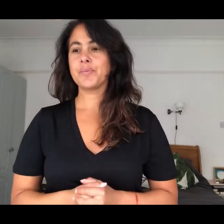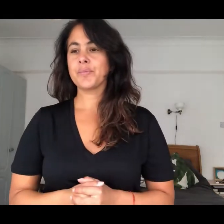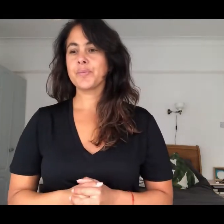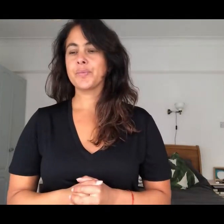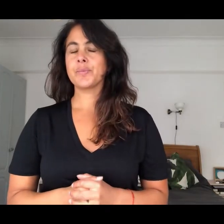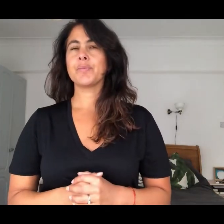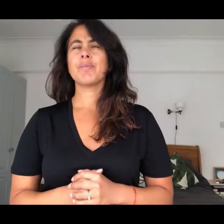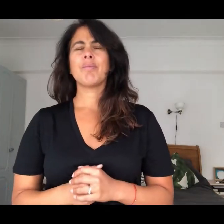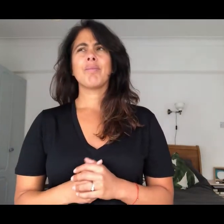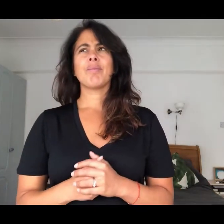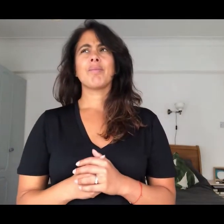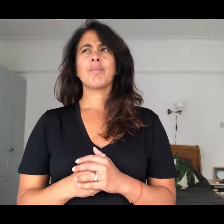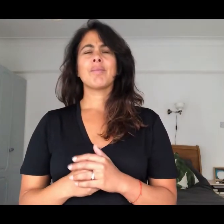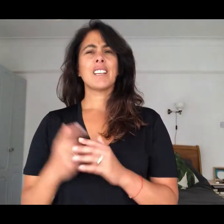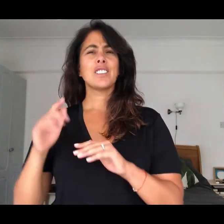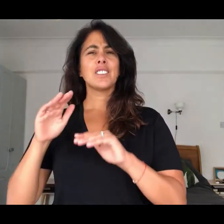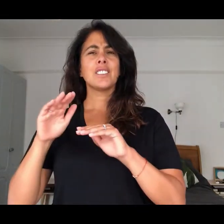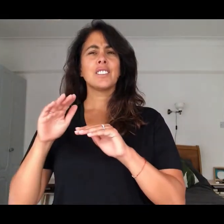voucher.